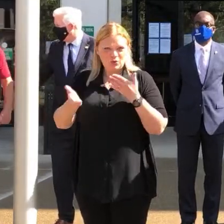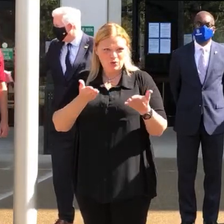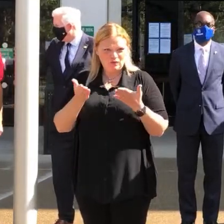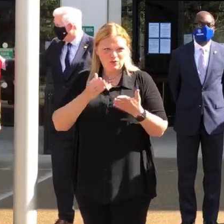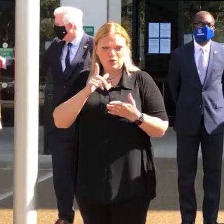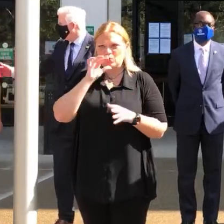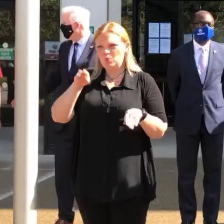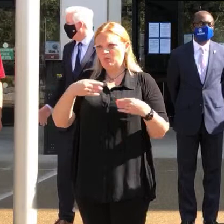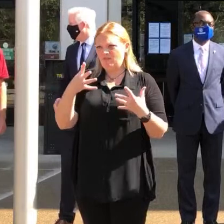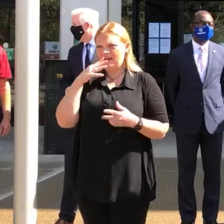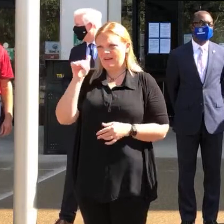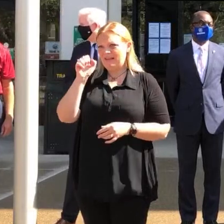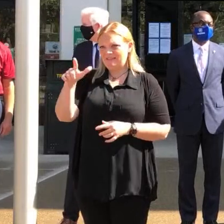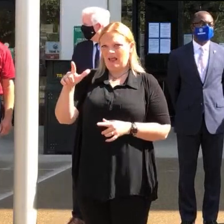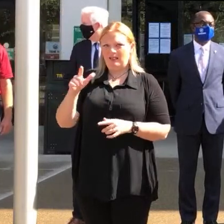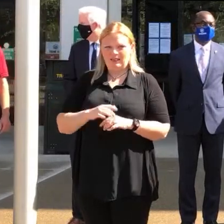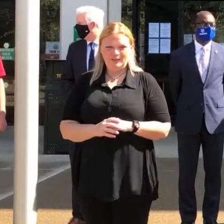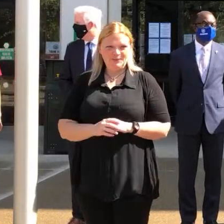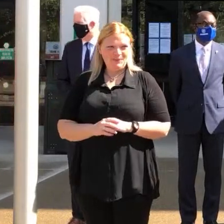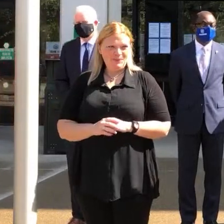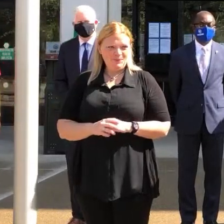who's providing the American Sign Language.